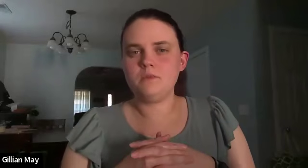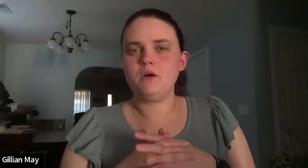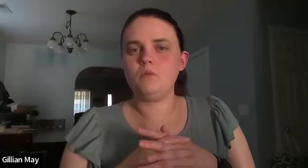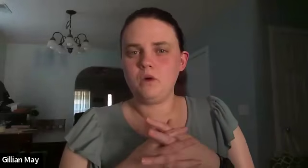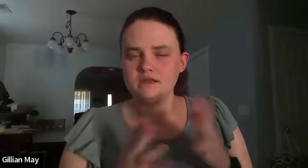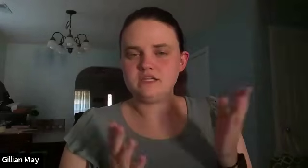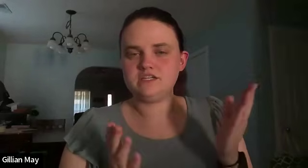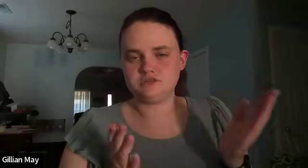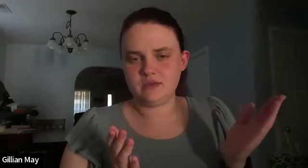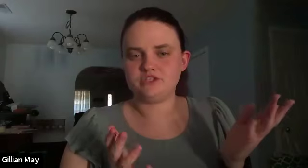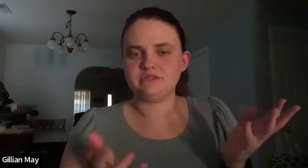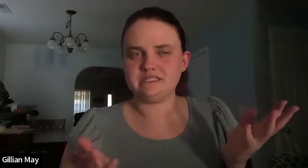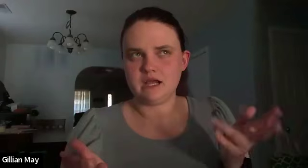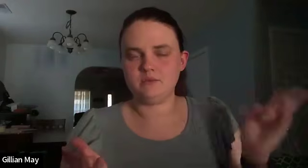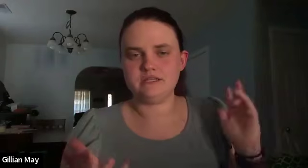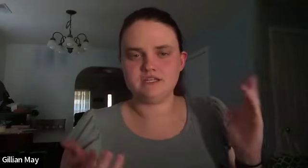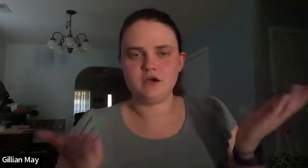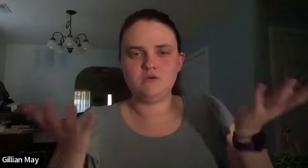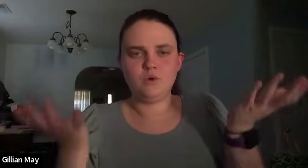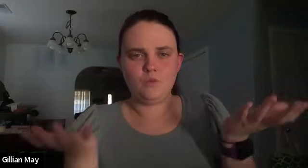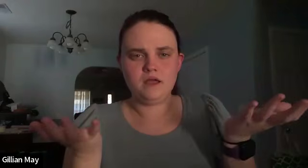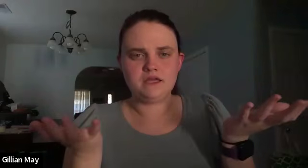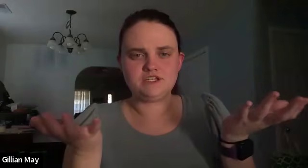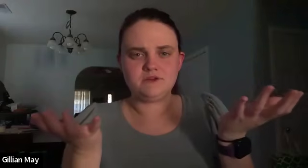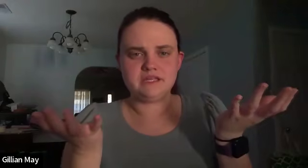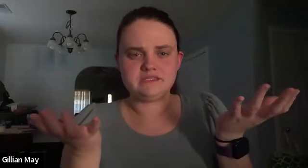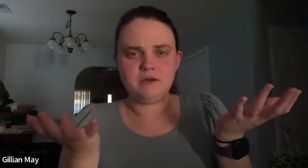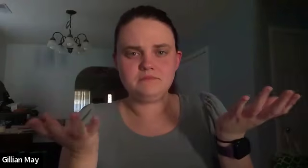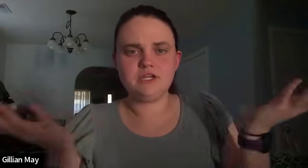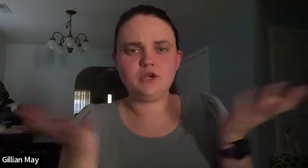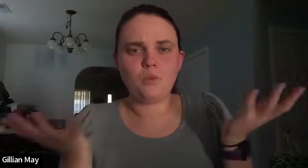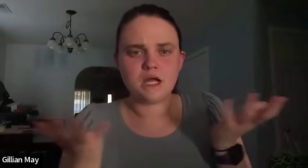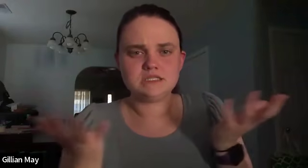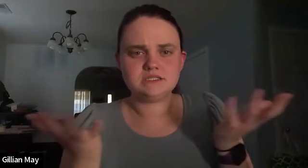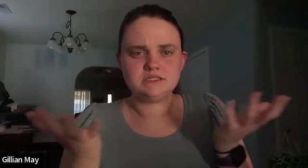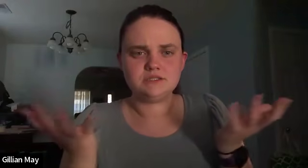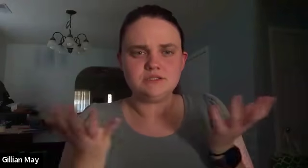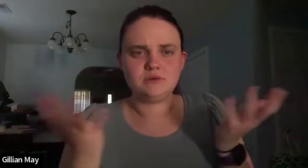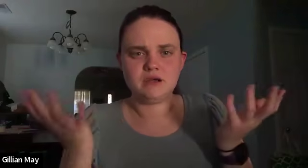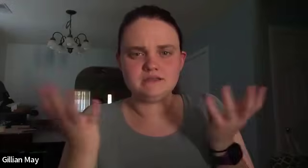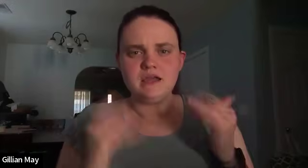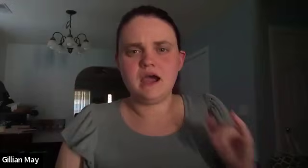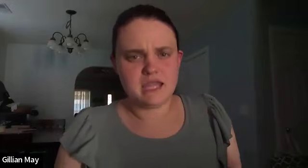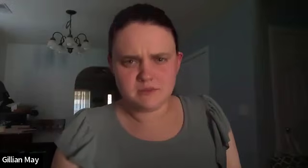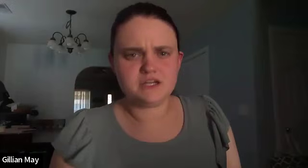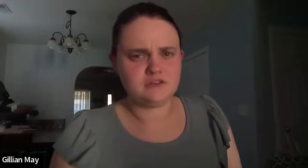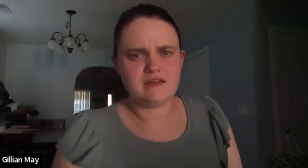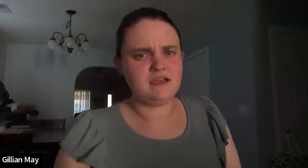from what is your name, which we did a couple weeks ago, what is you have your hands up and you go what? What? I am going to turn that light